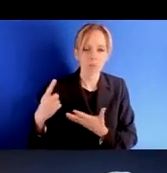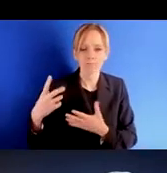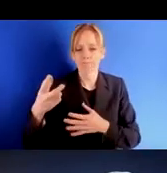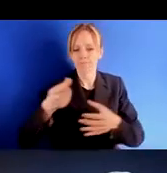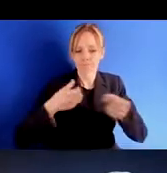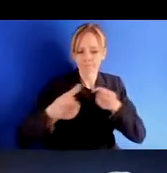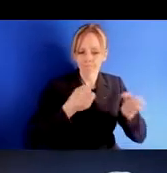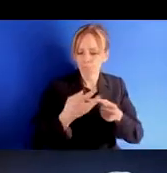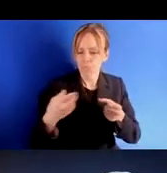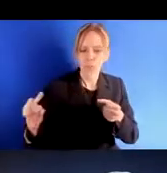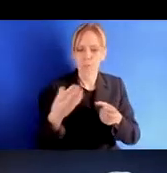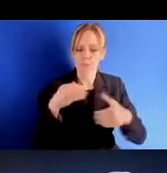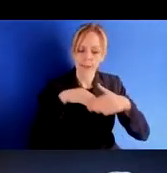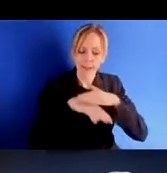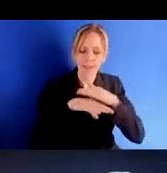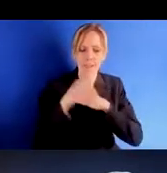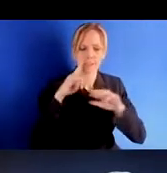society in its status quo.